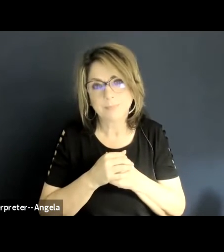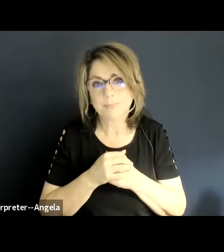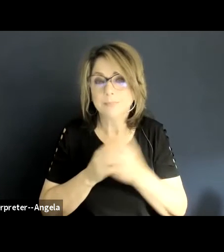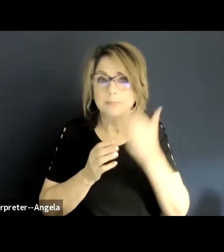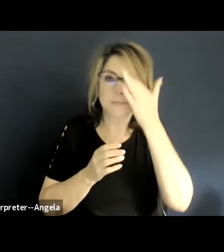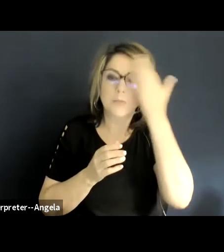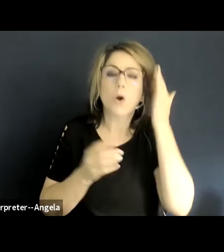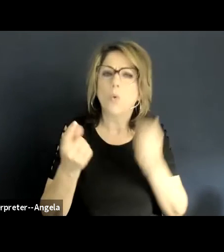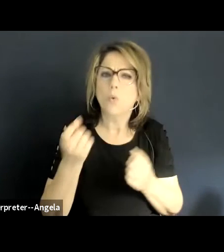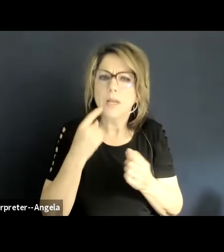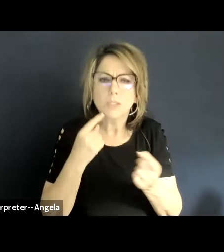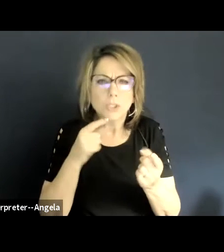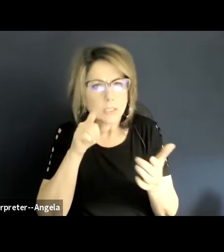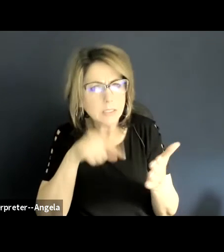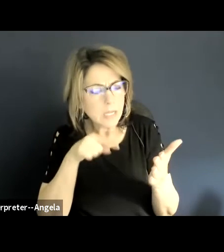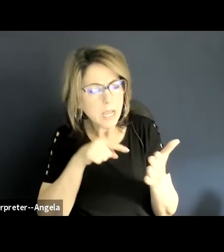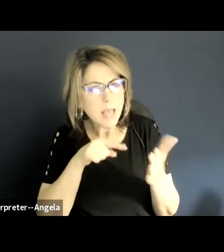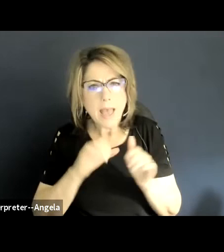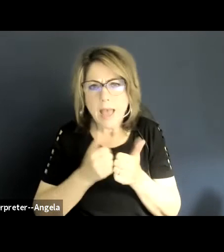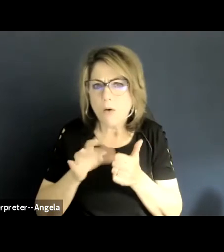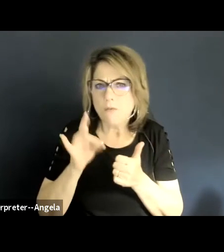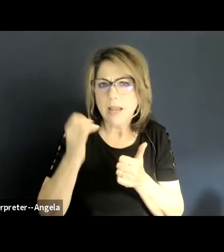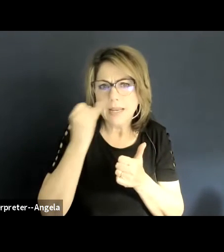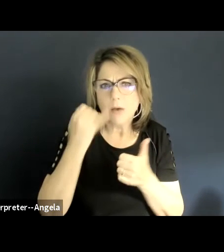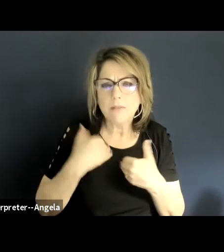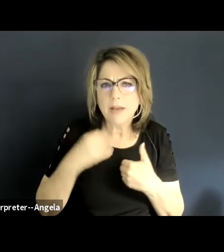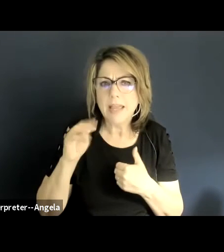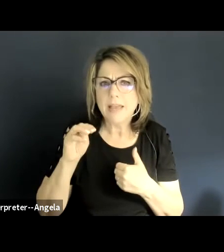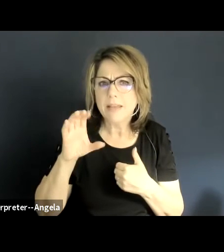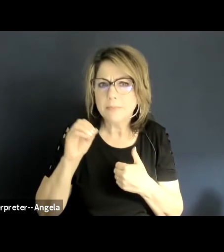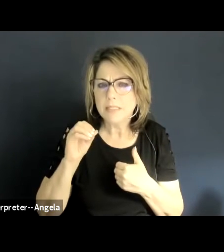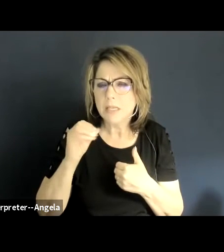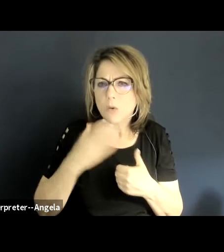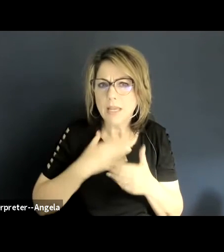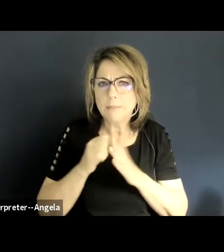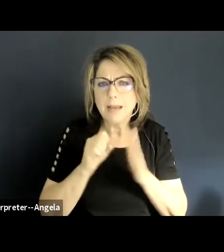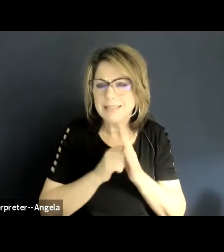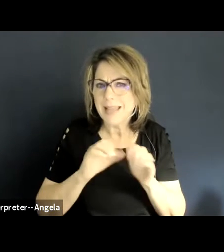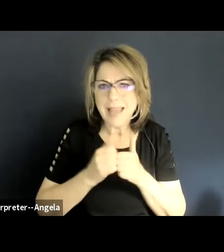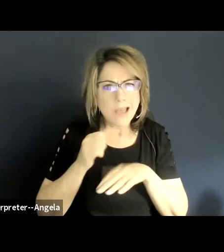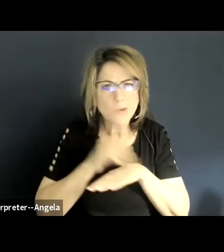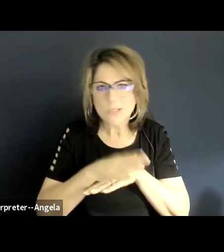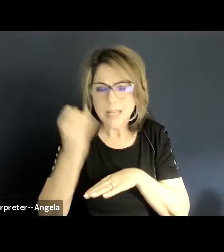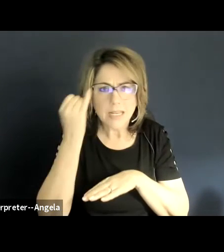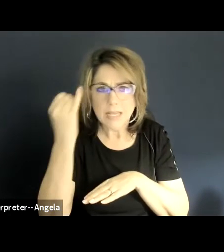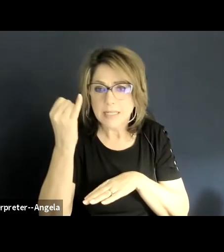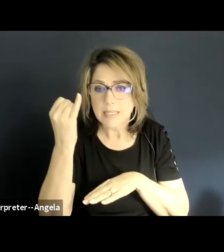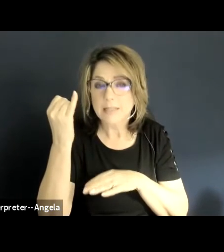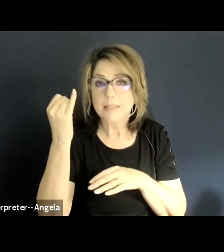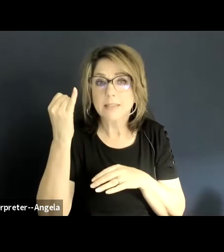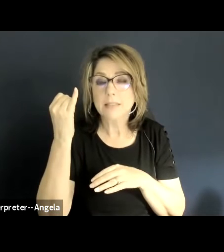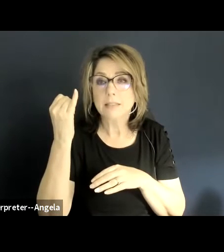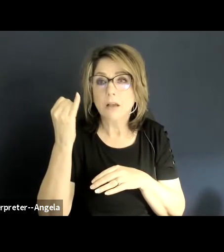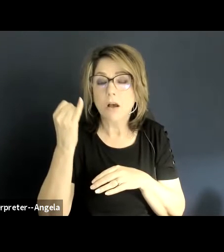Question is, how do I find out if I have an MCO in my state? How do I send them ideas on